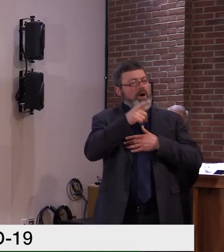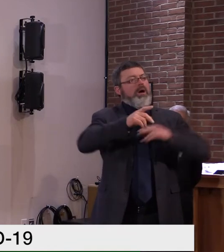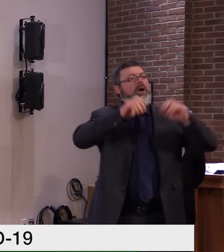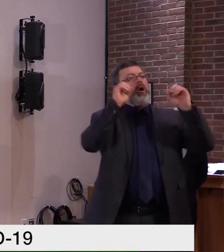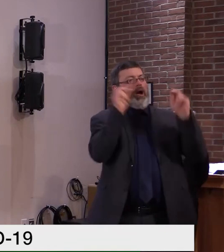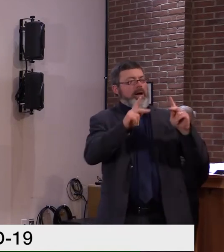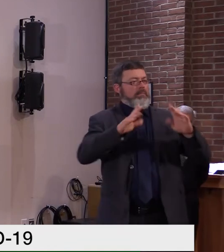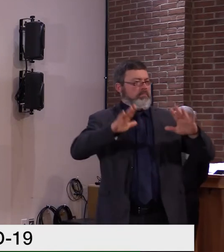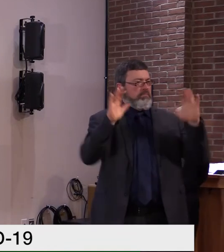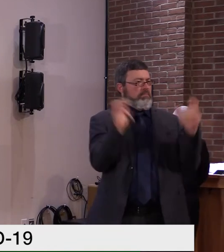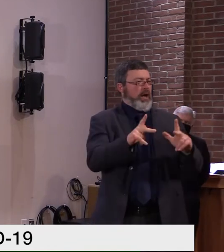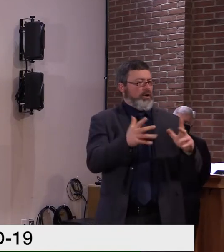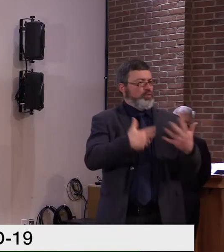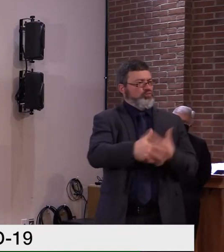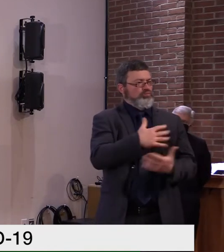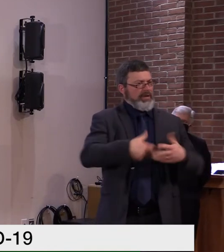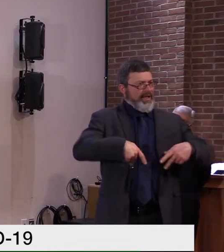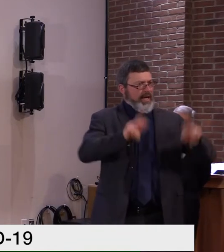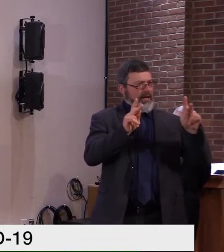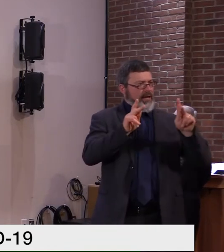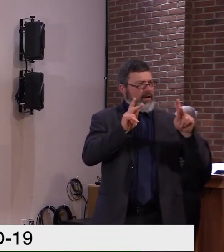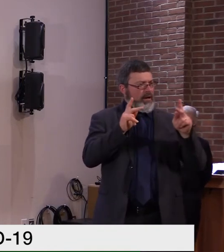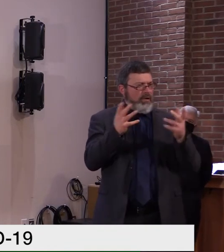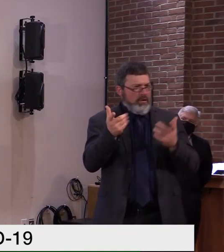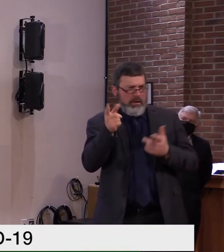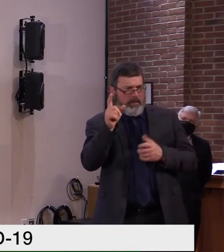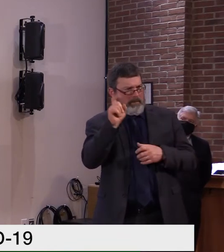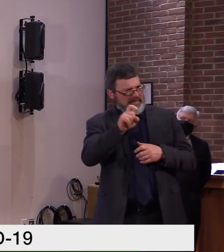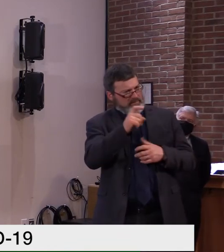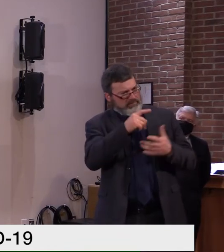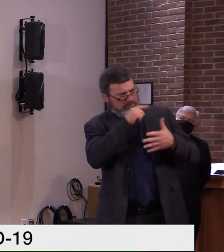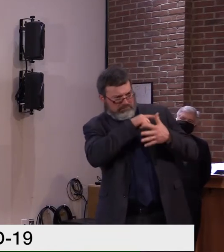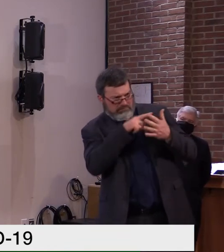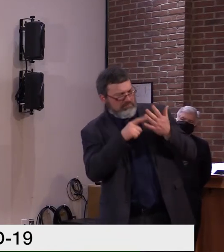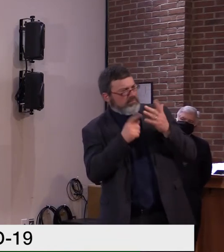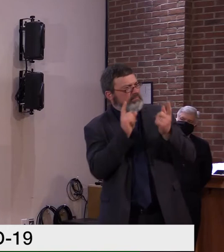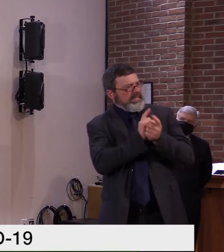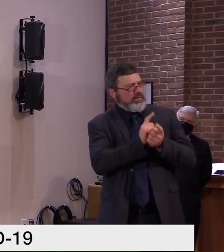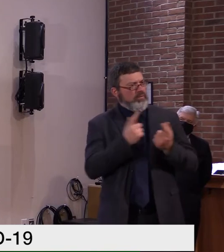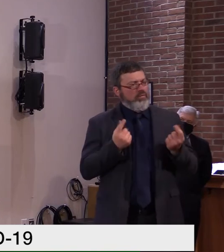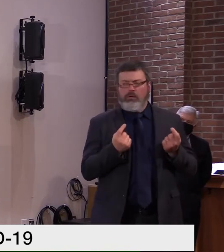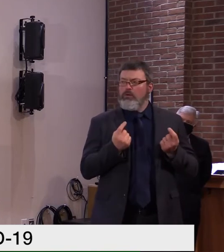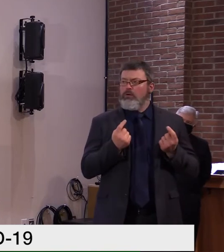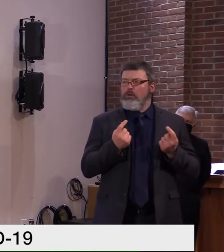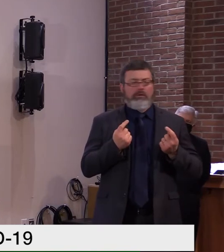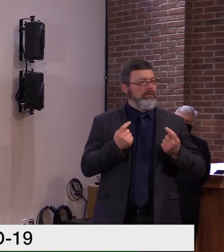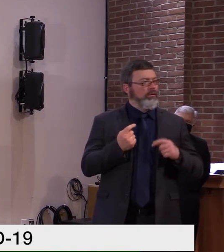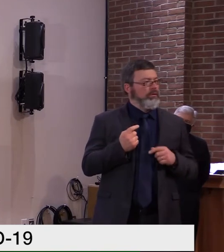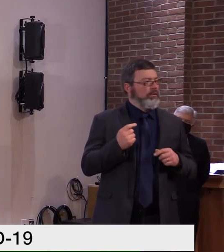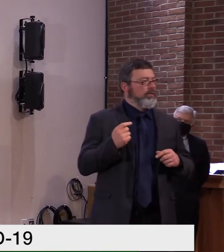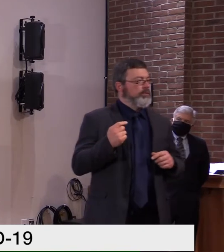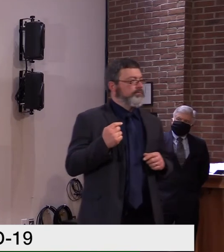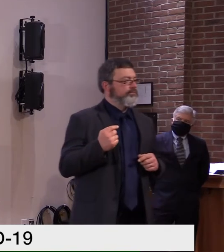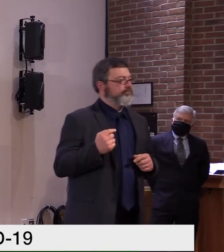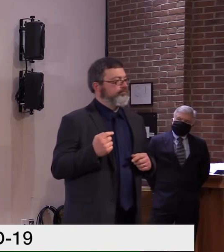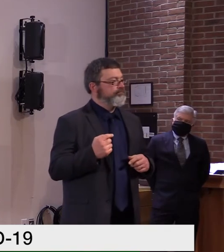factors go into that, but certainly what we're seeing now leveling out, we'd like to see a decrease,